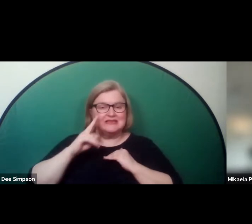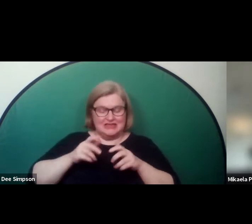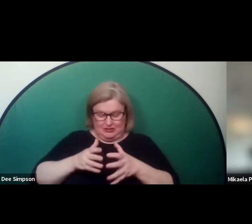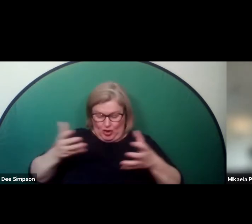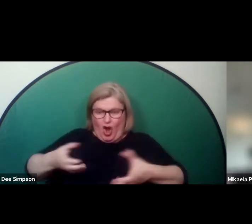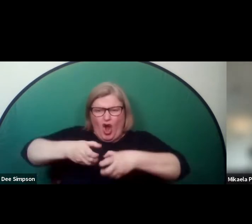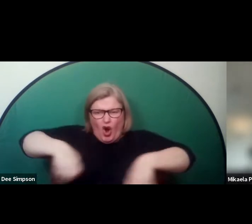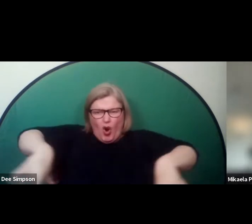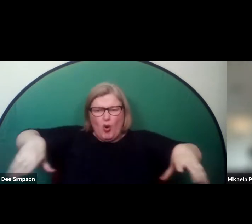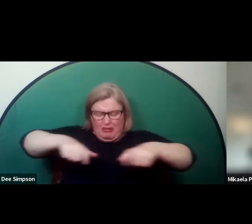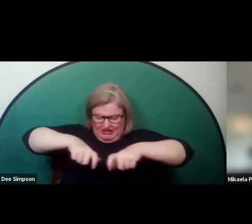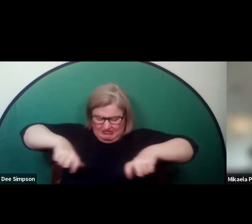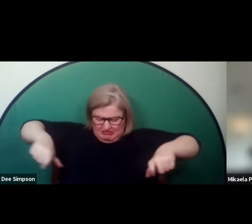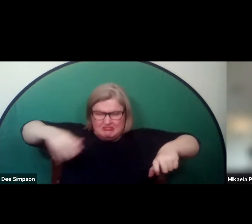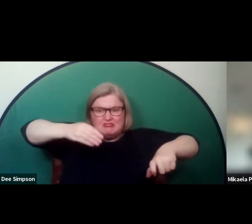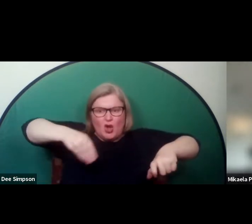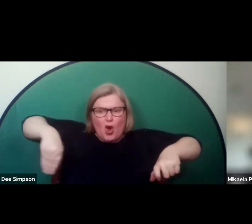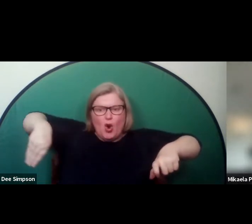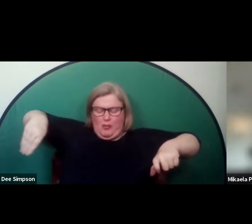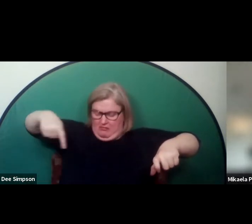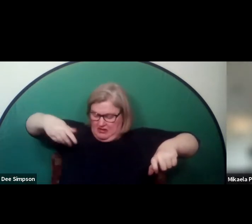drain. These kind of